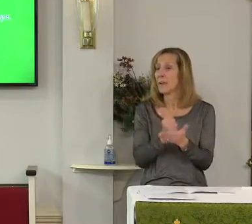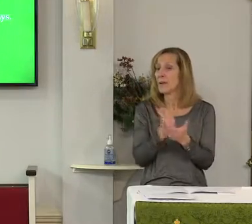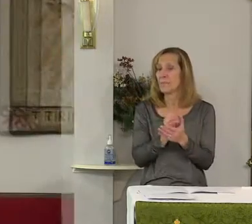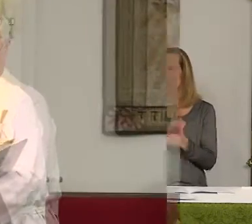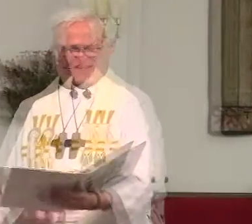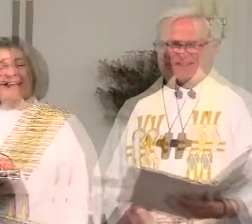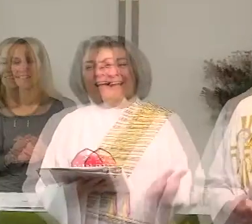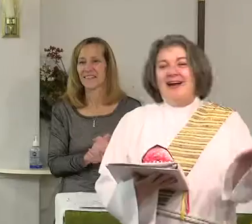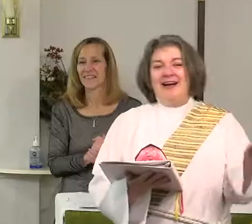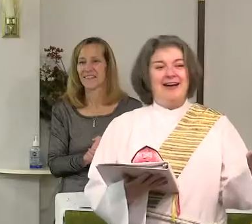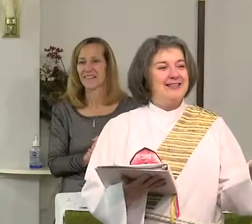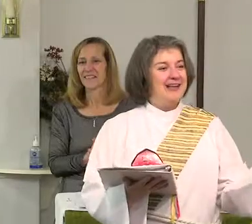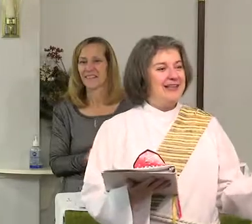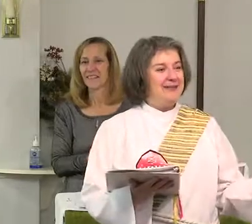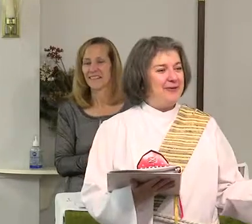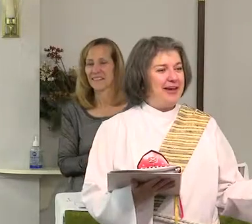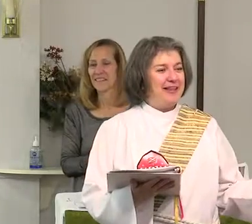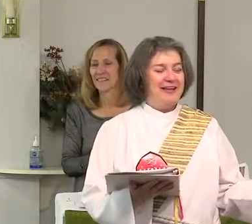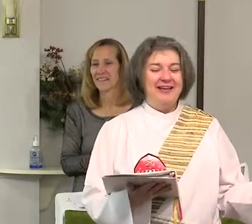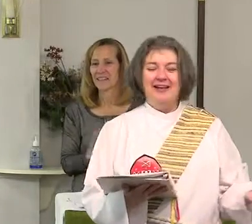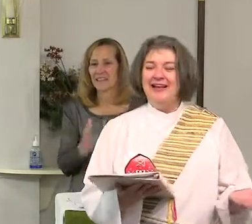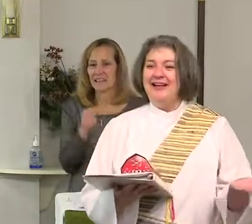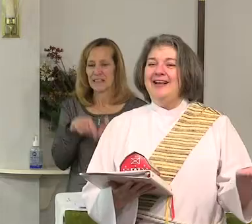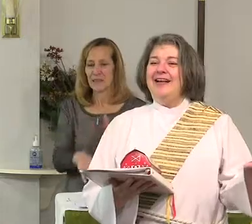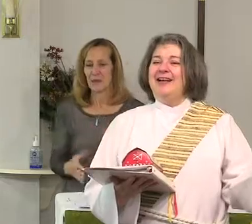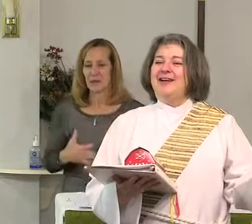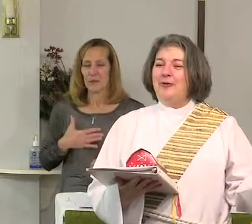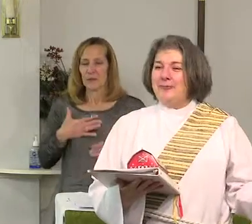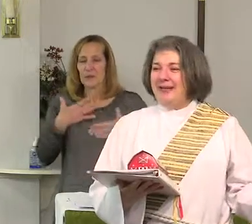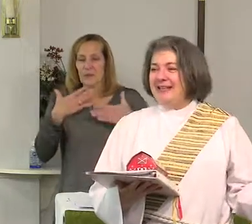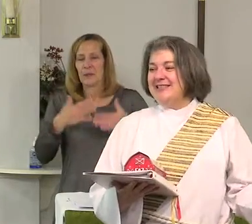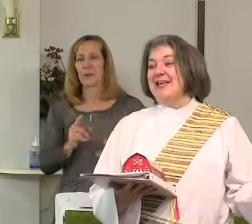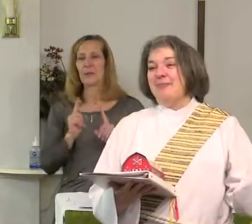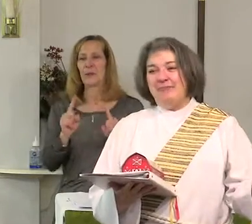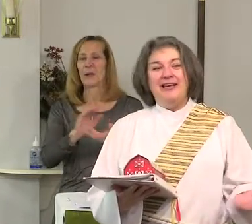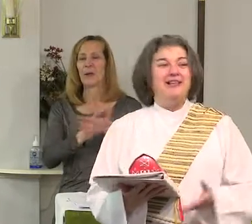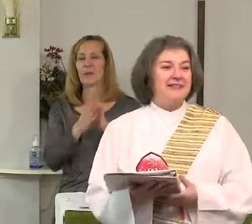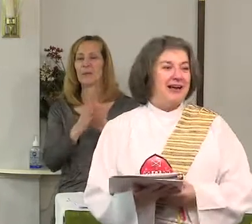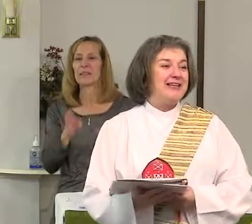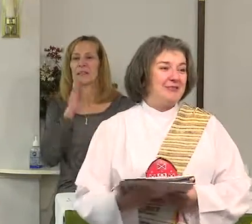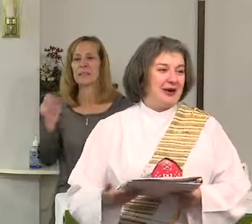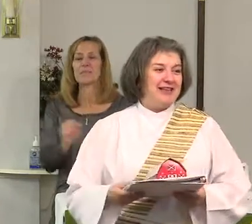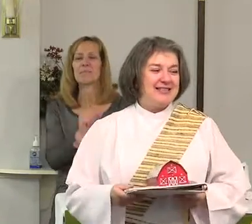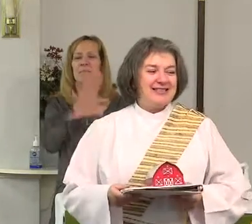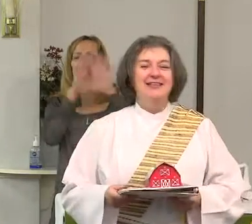Amen. Take a deep breath. Go